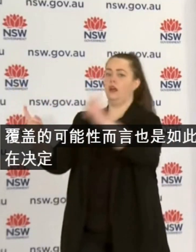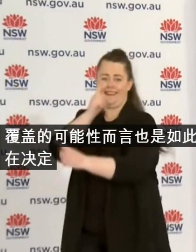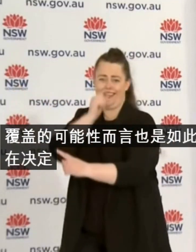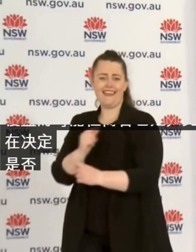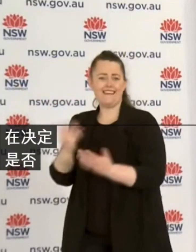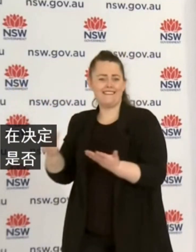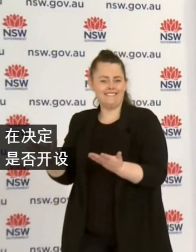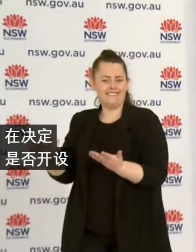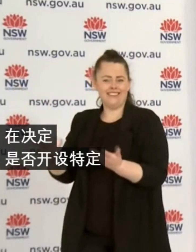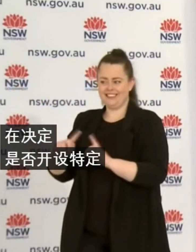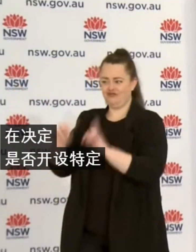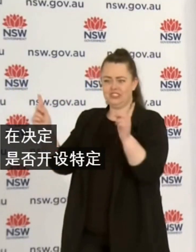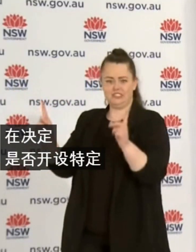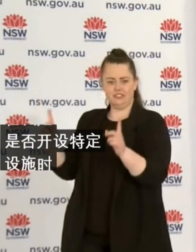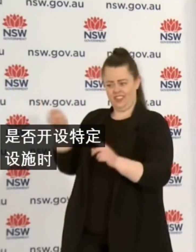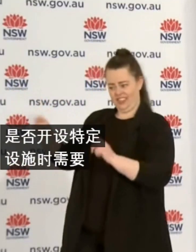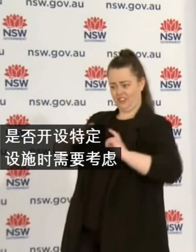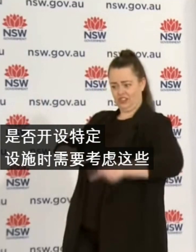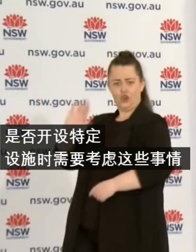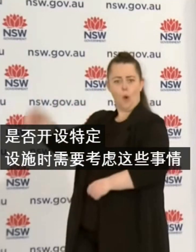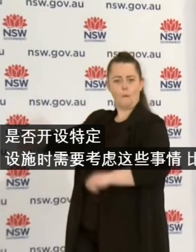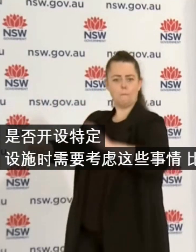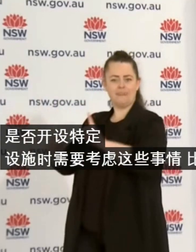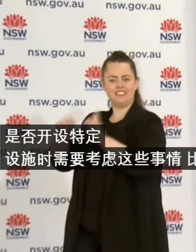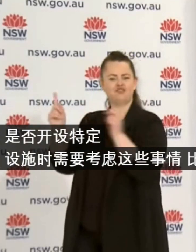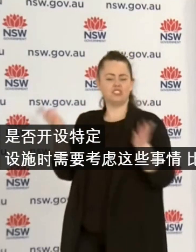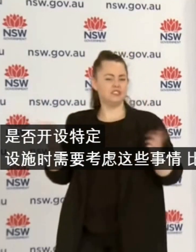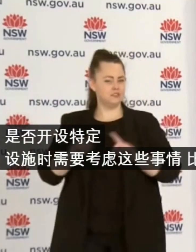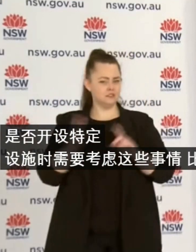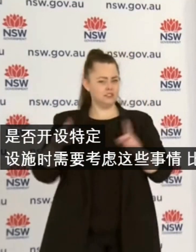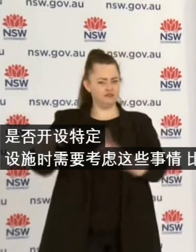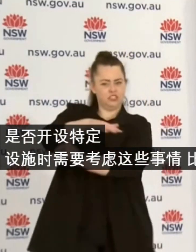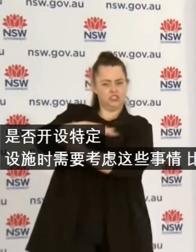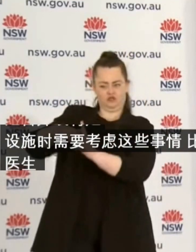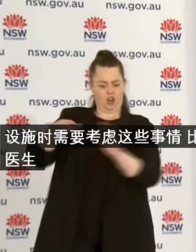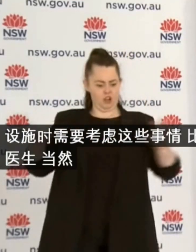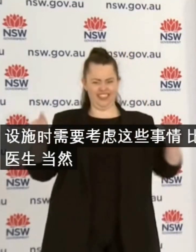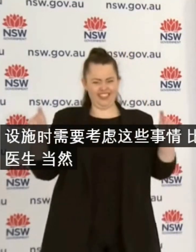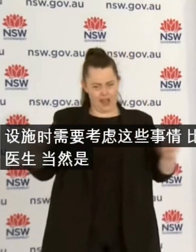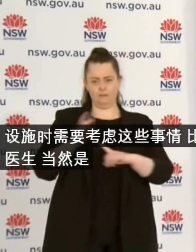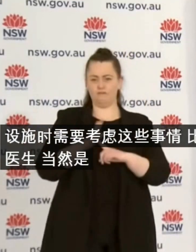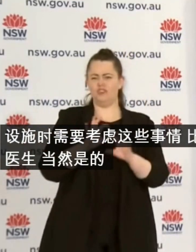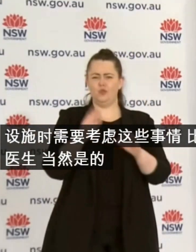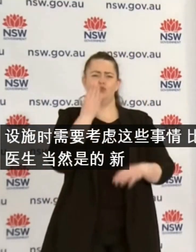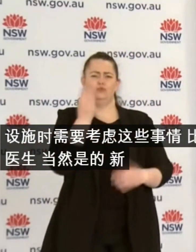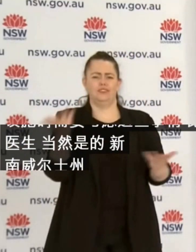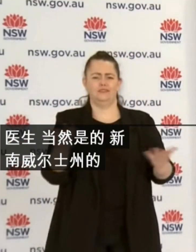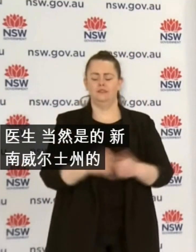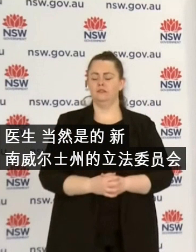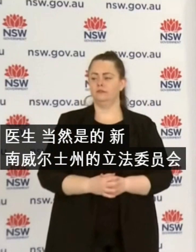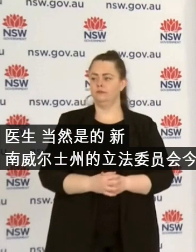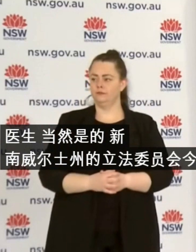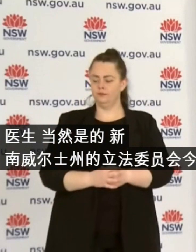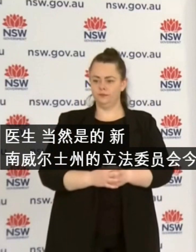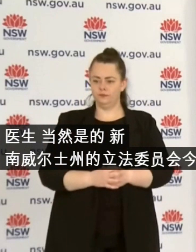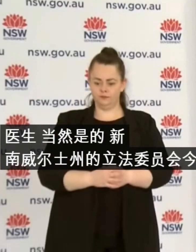when deciding whether or not to open a particular facility such as a pool. Doctor, there's a lot of talk today. Sorry, you first. Of course, yes. The Legislative Council in New South